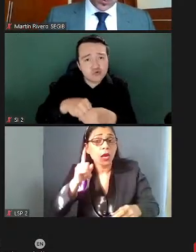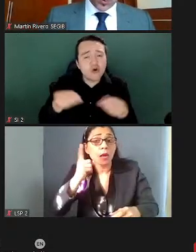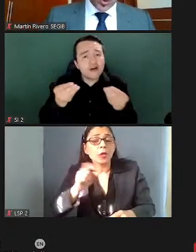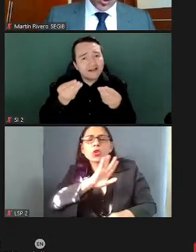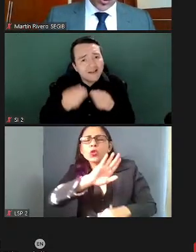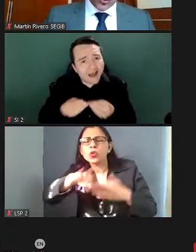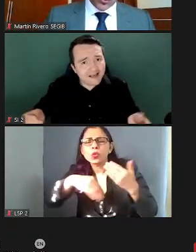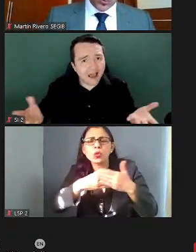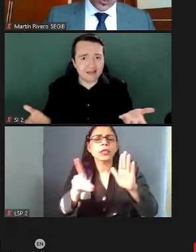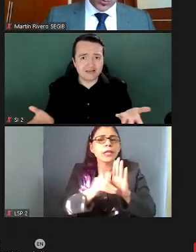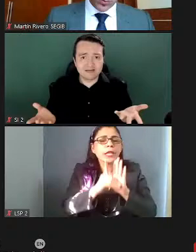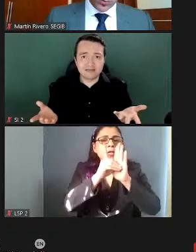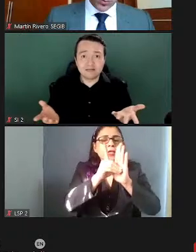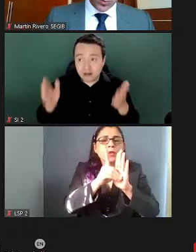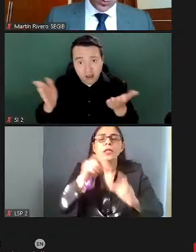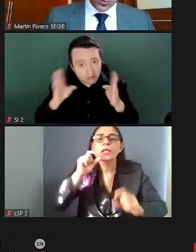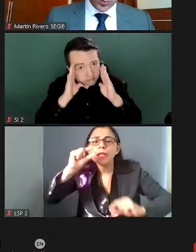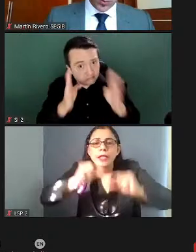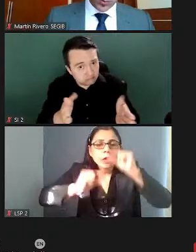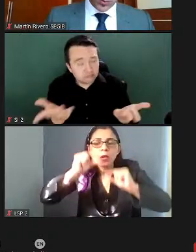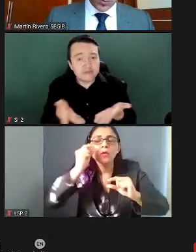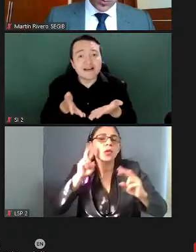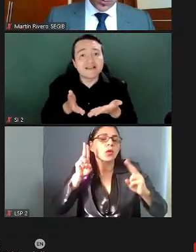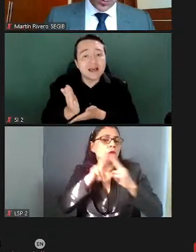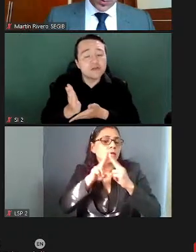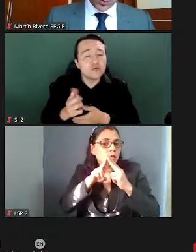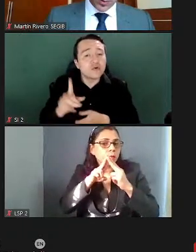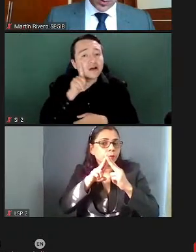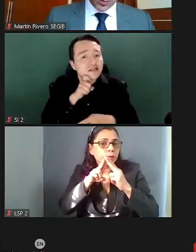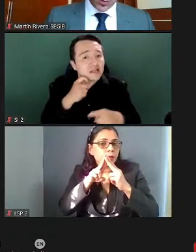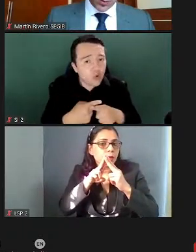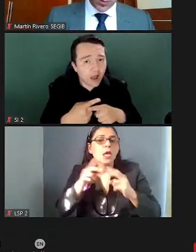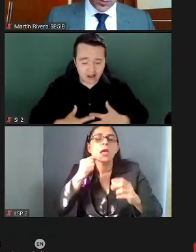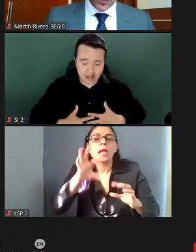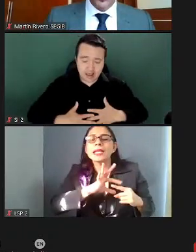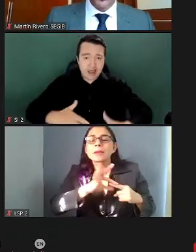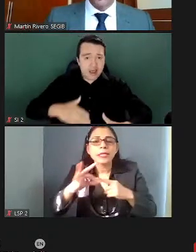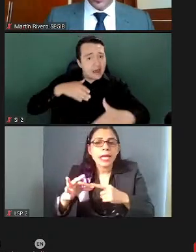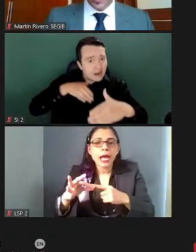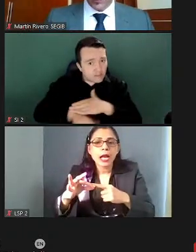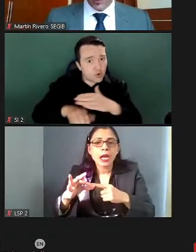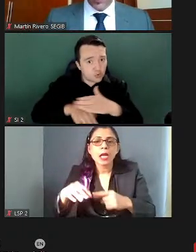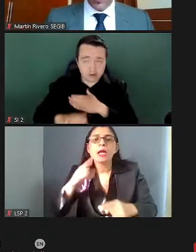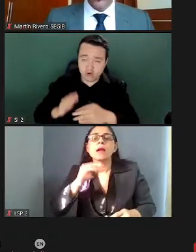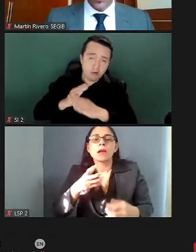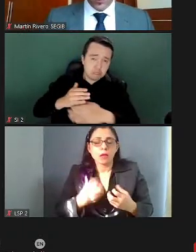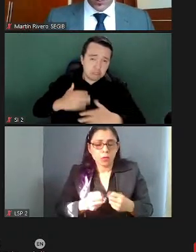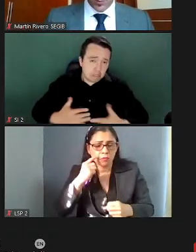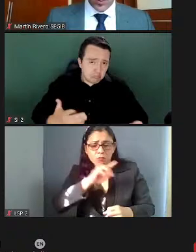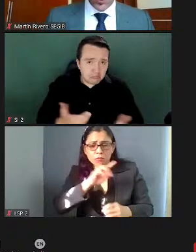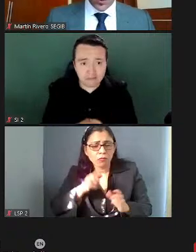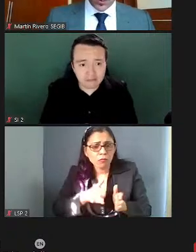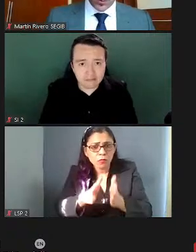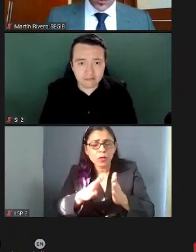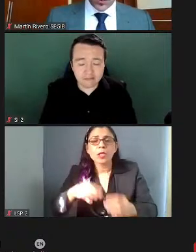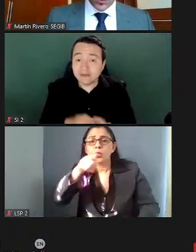health system including the care of their human sexual reproductive rights in the special